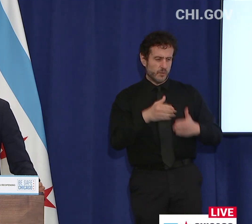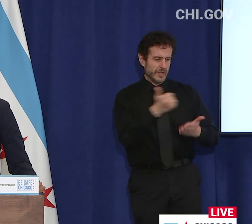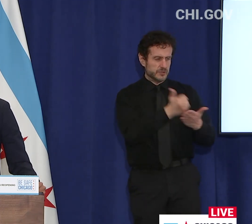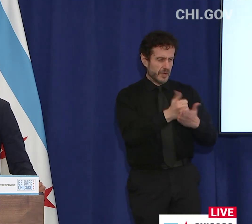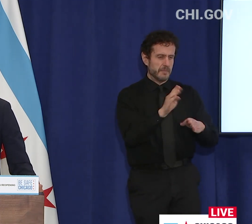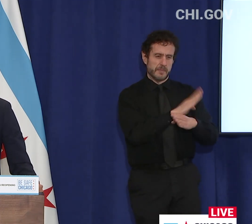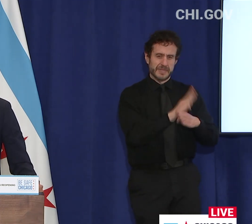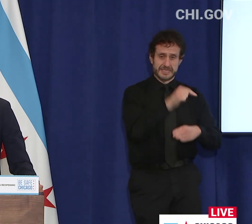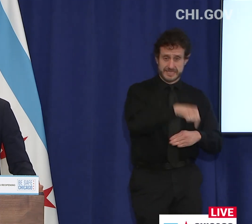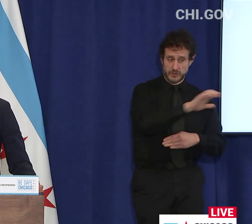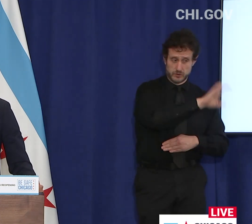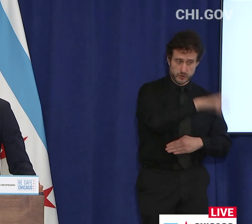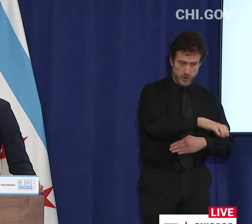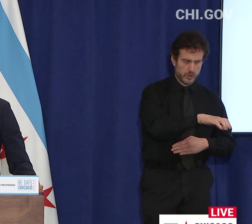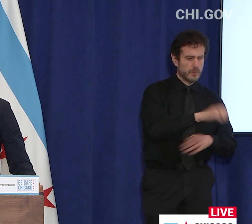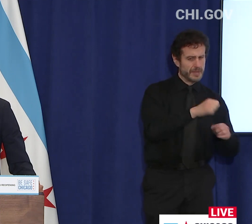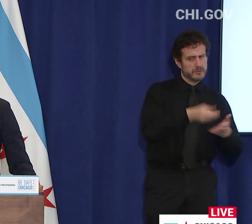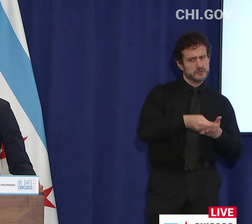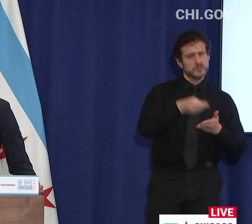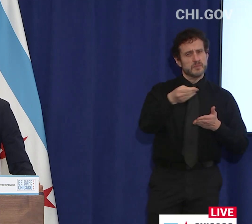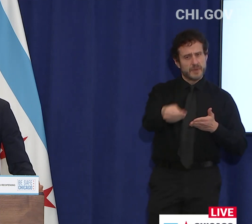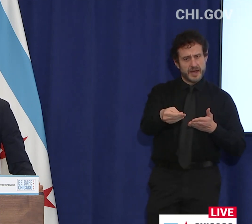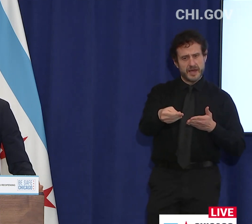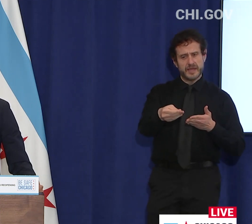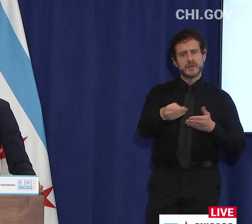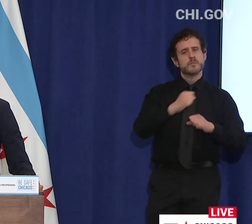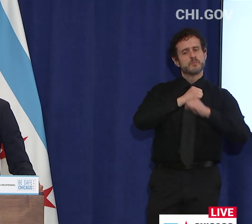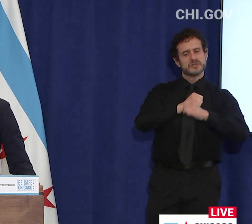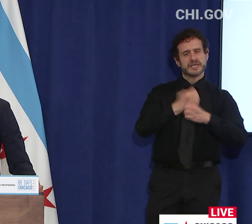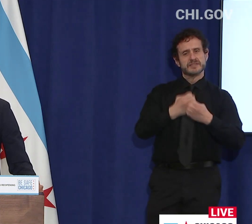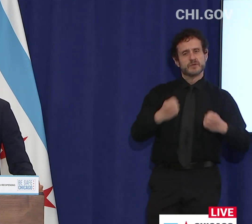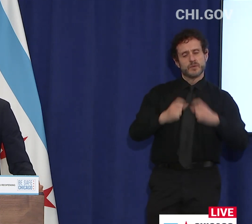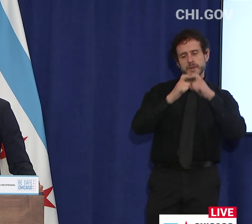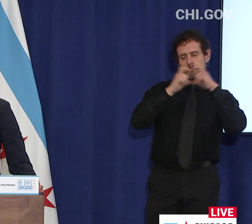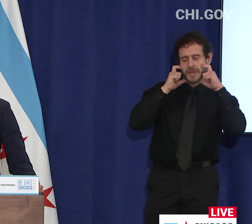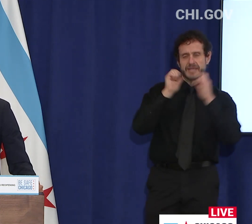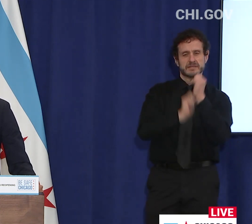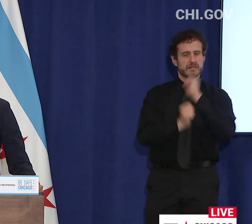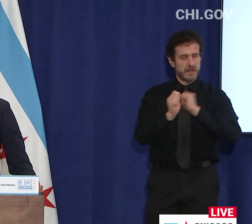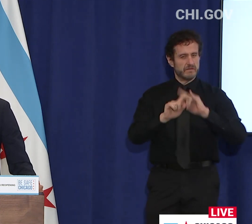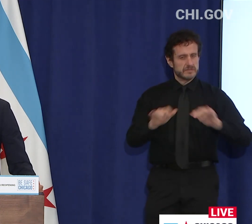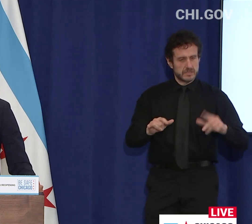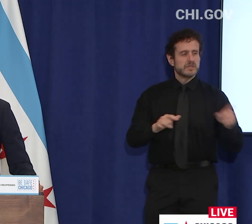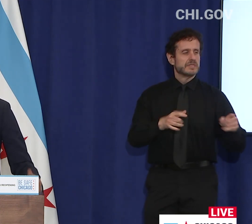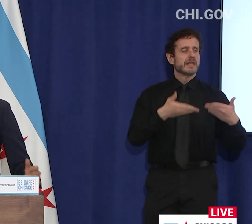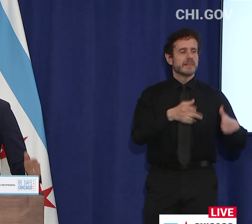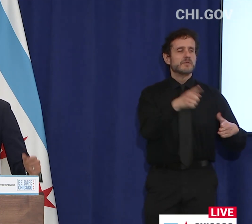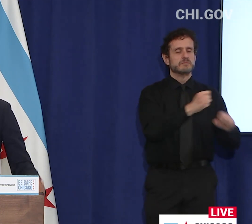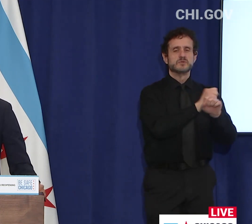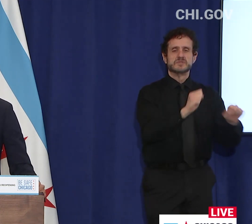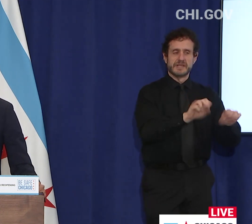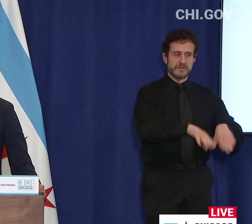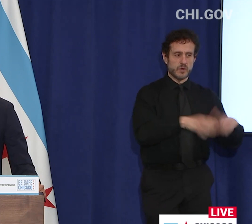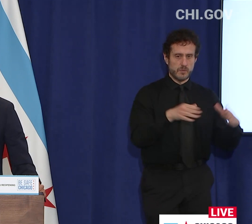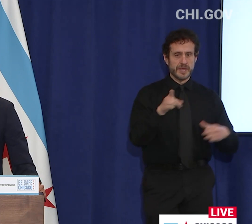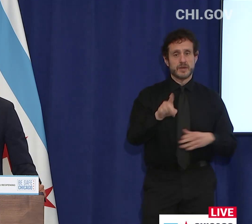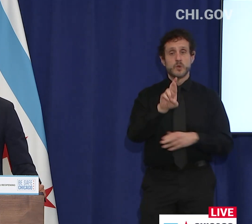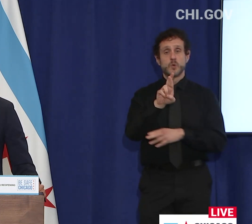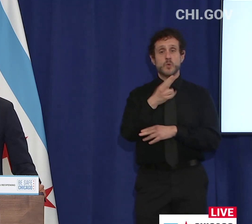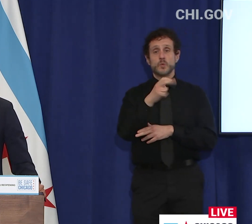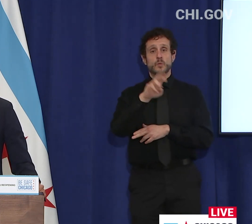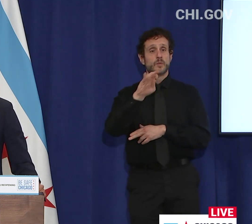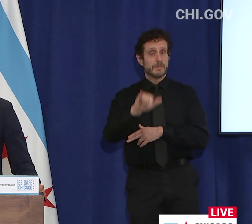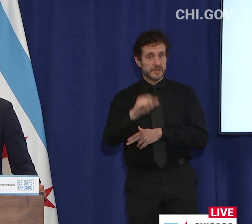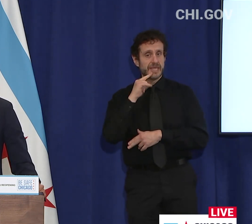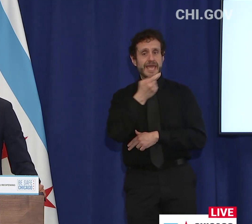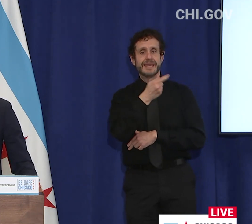access to affordable protective equipment that would allow them to safely reopen. Gary and his company Reaply were more than up to the challenge, and I'd